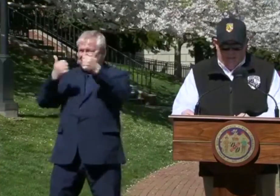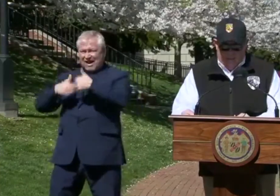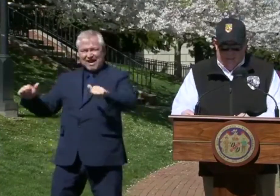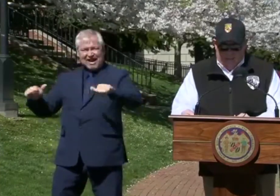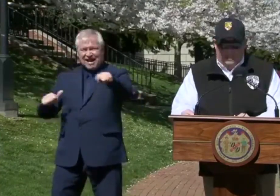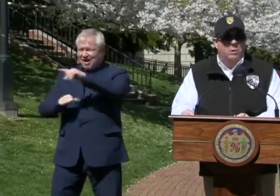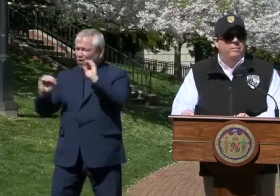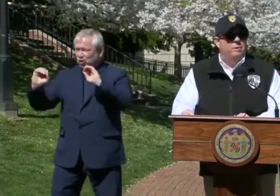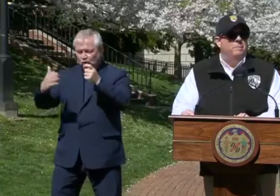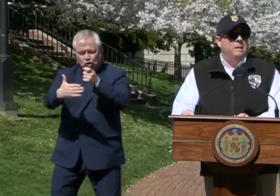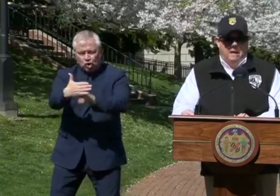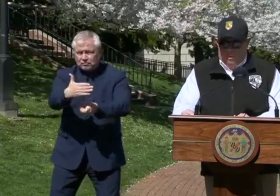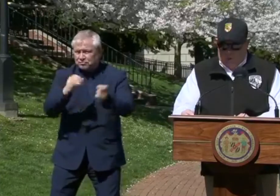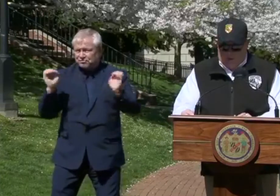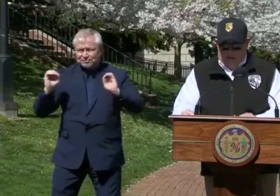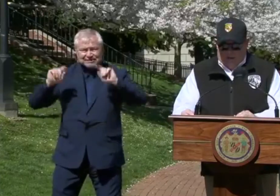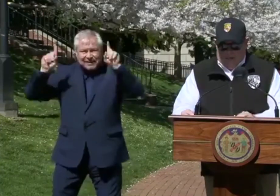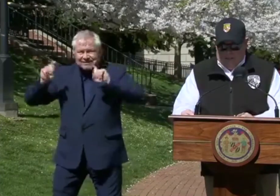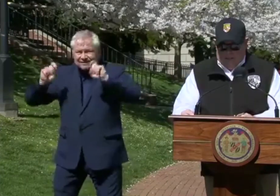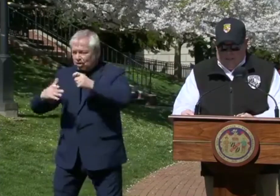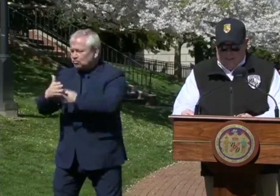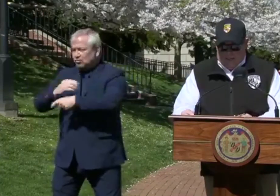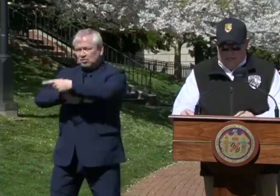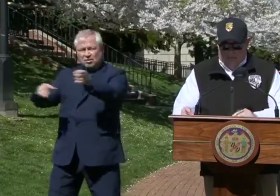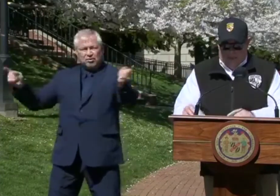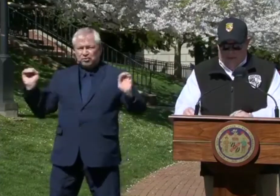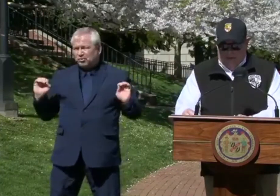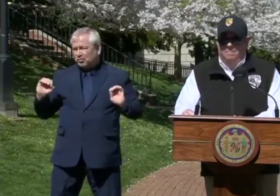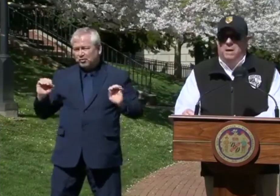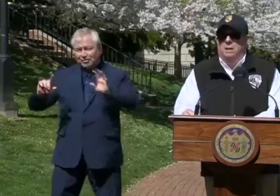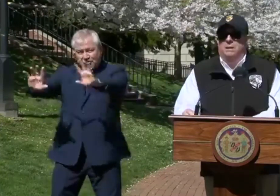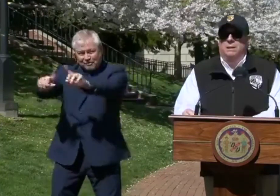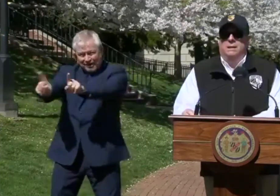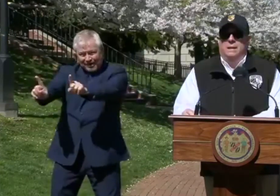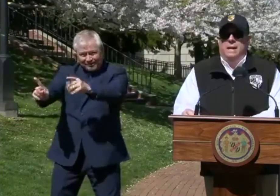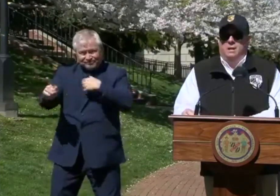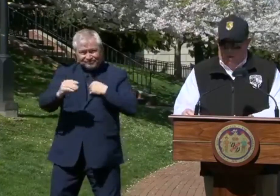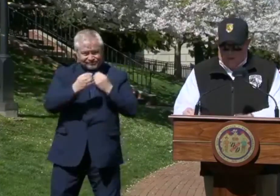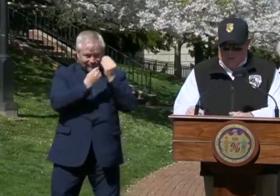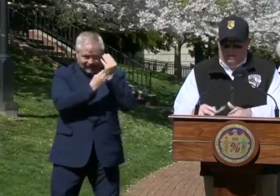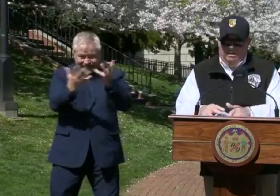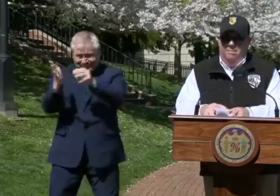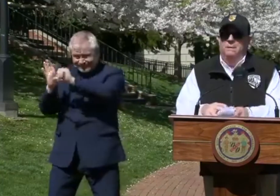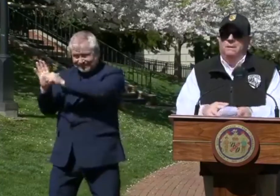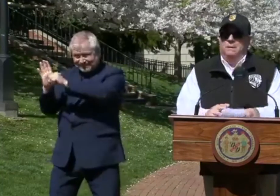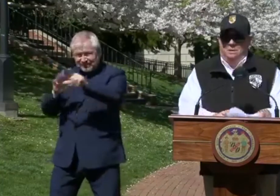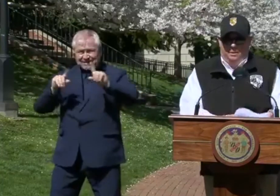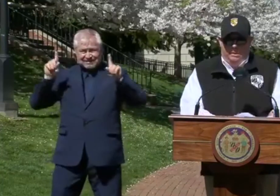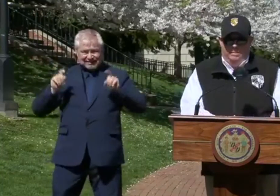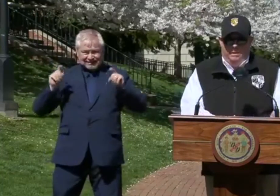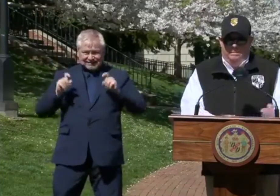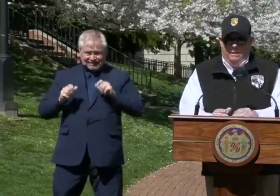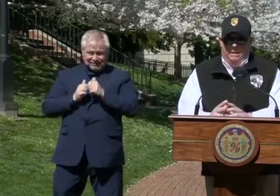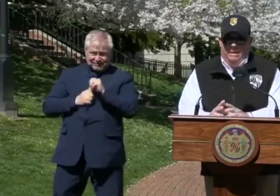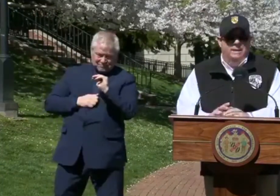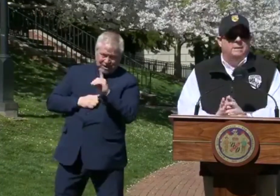sites. However, I want to stress that the testing allotment in Maryland and across America is still